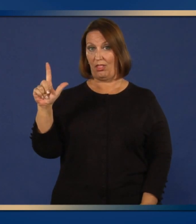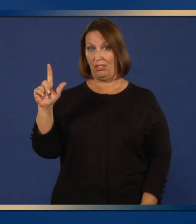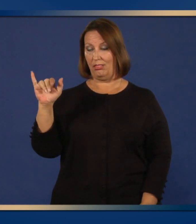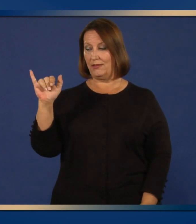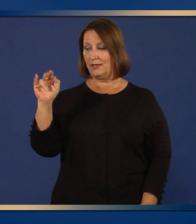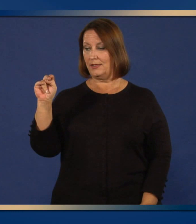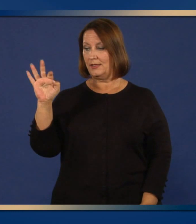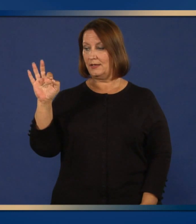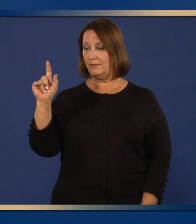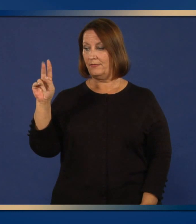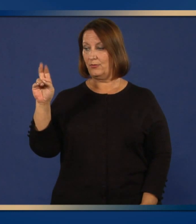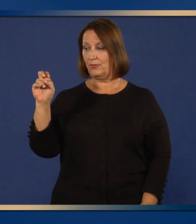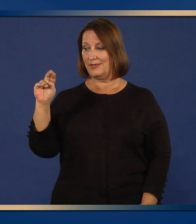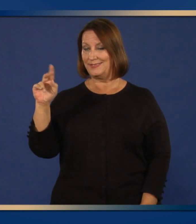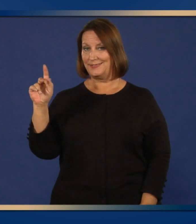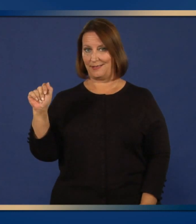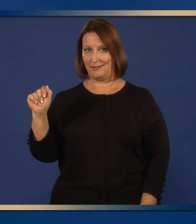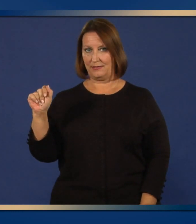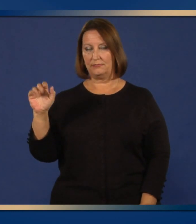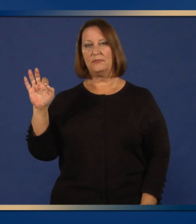or novel flu.